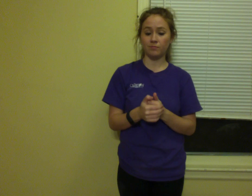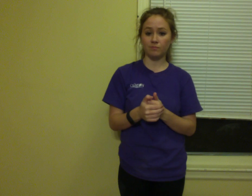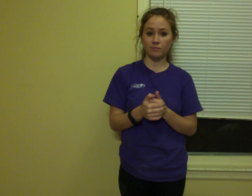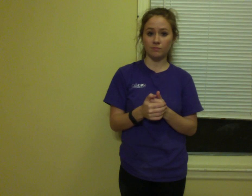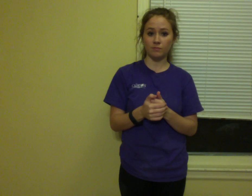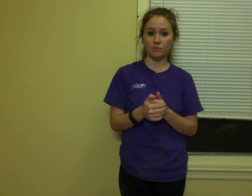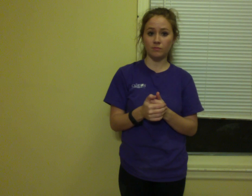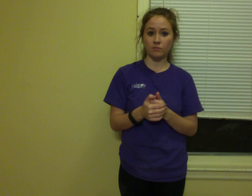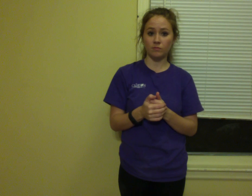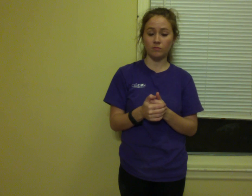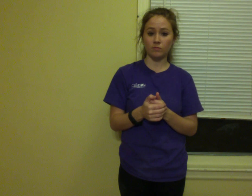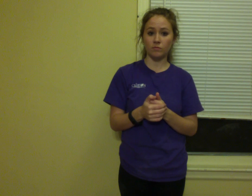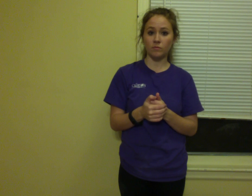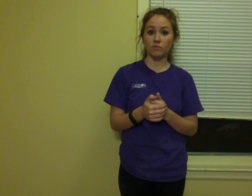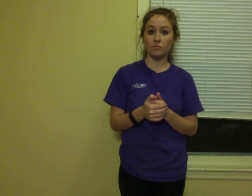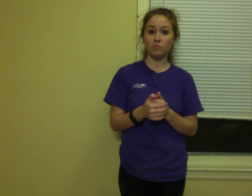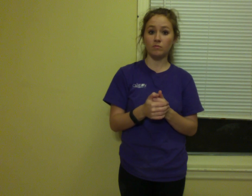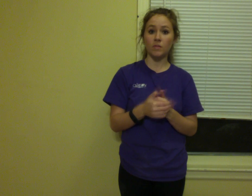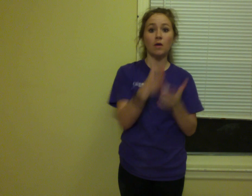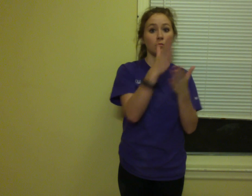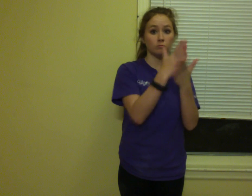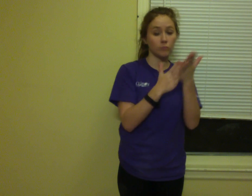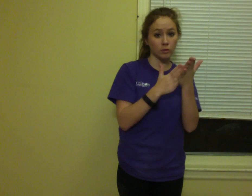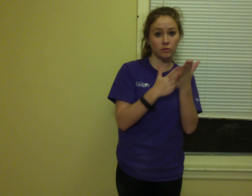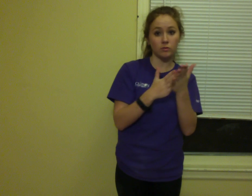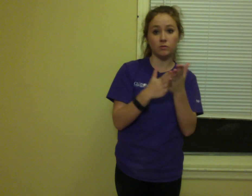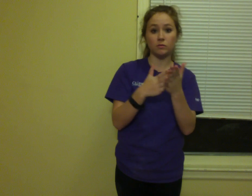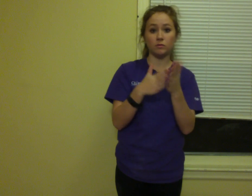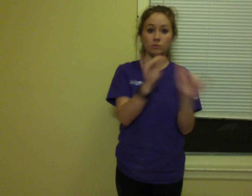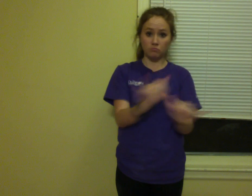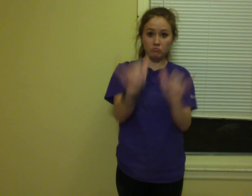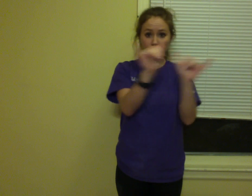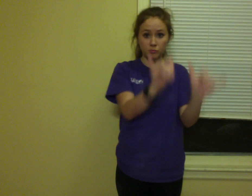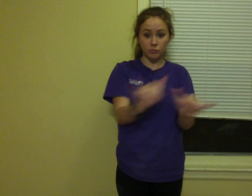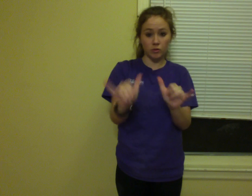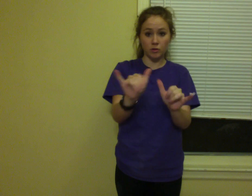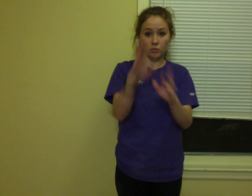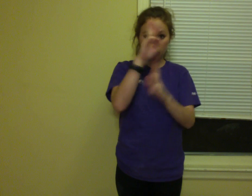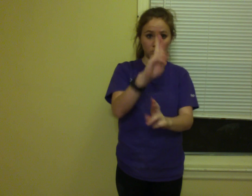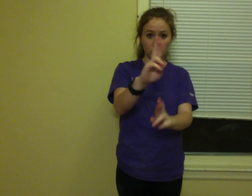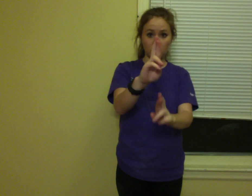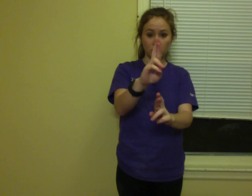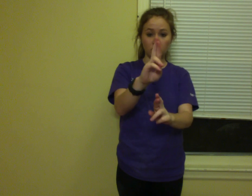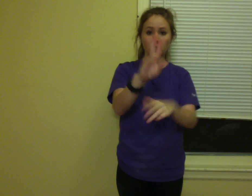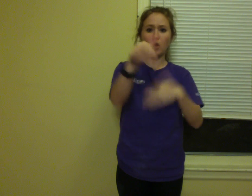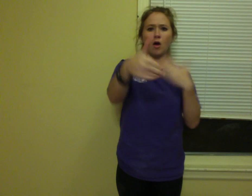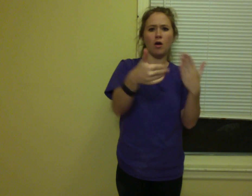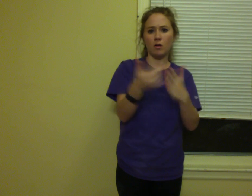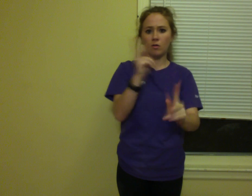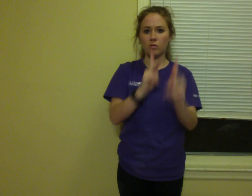One sign of shared respect in a community is that everybody is given a fair chance to develop useful